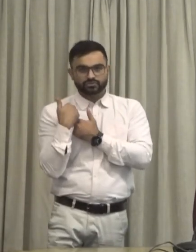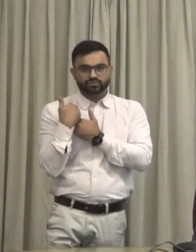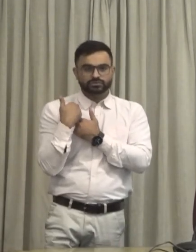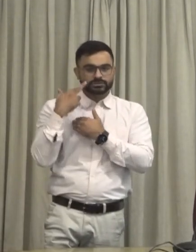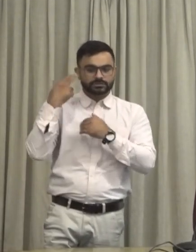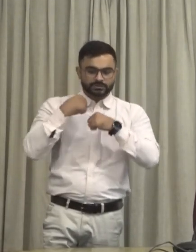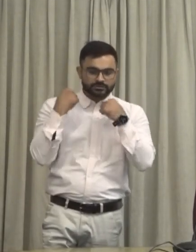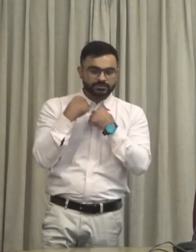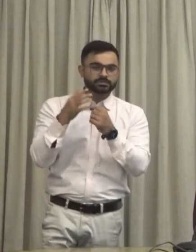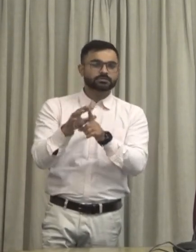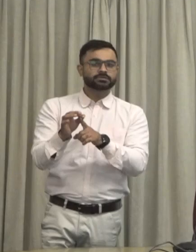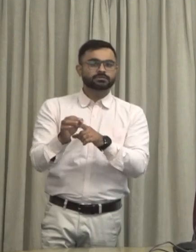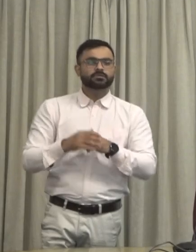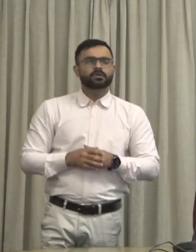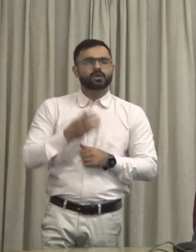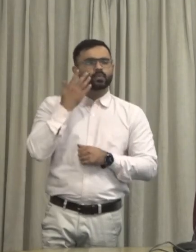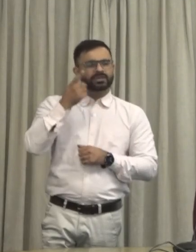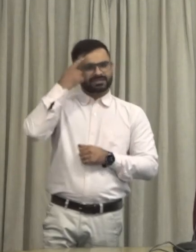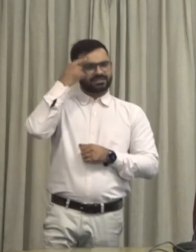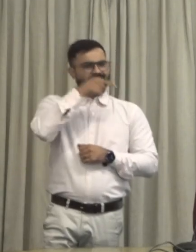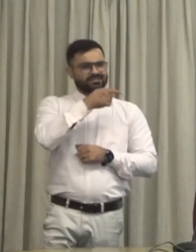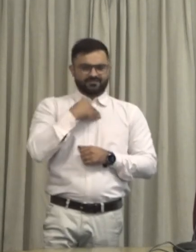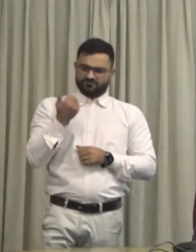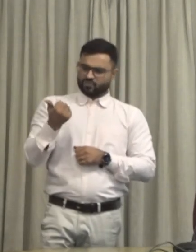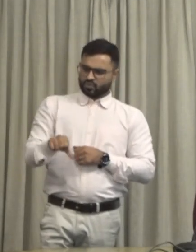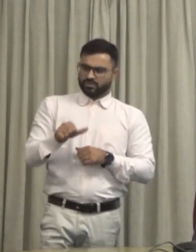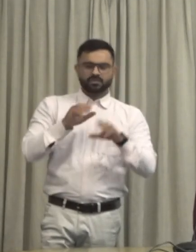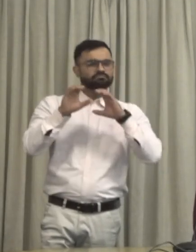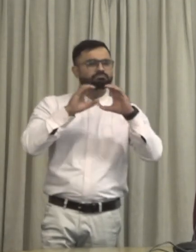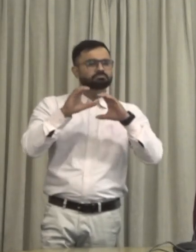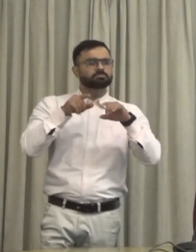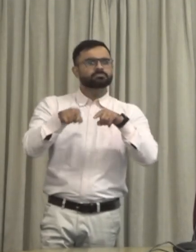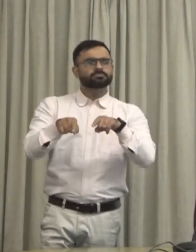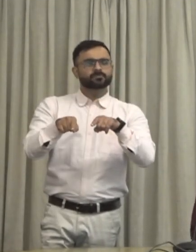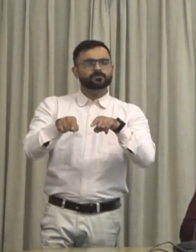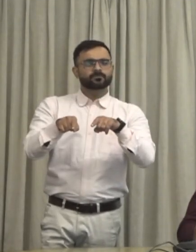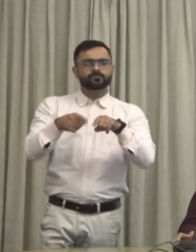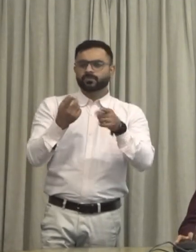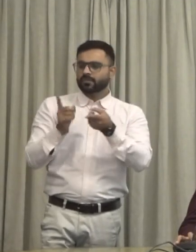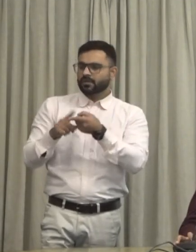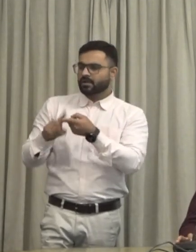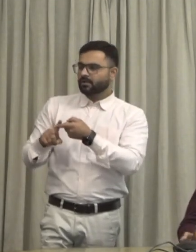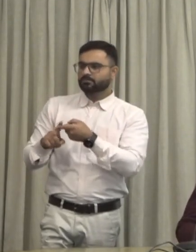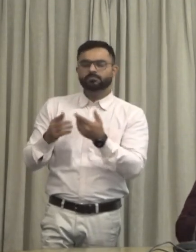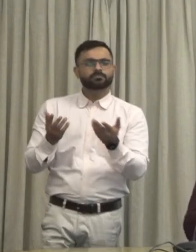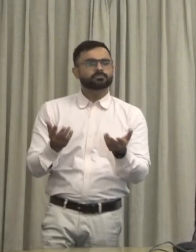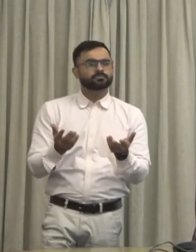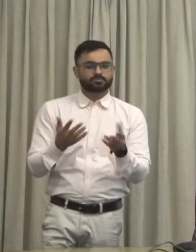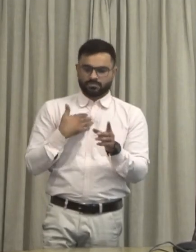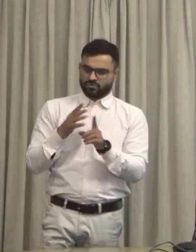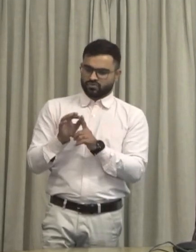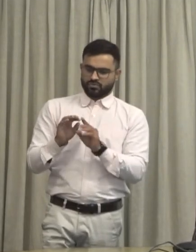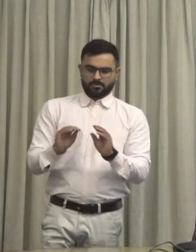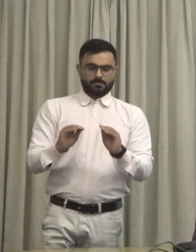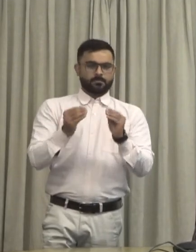of action. Why do you think we failed to communicate that? What is happening? What can we do